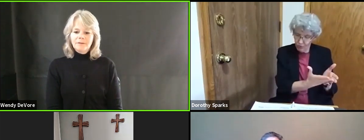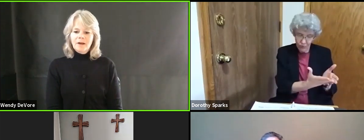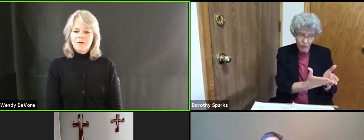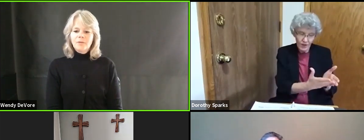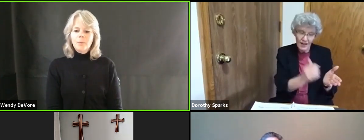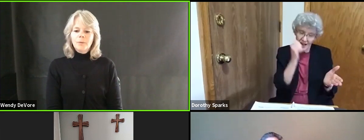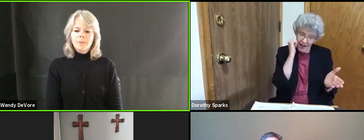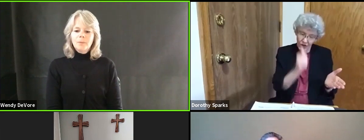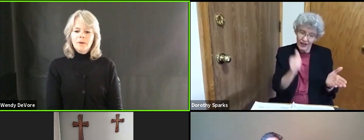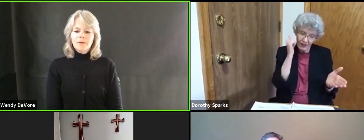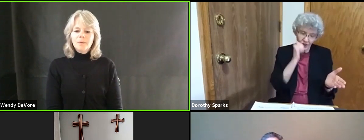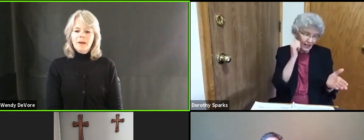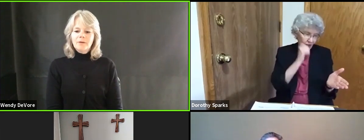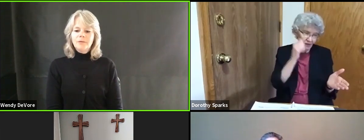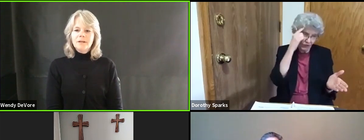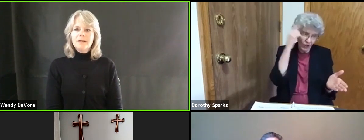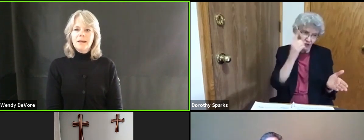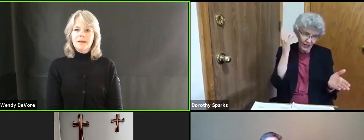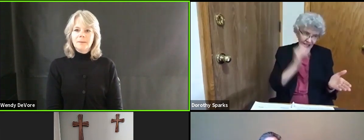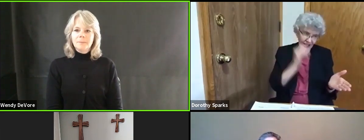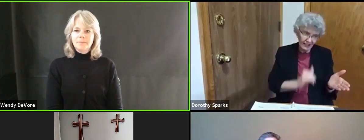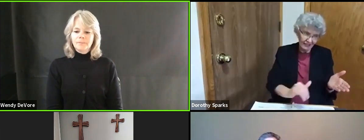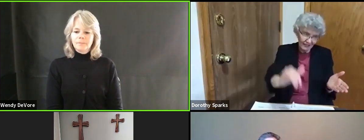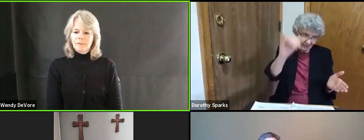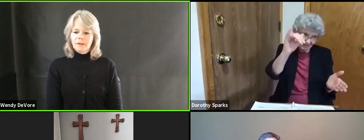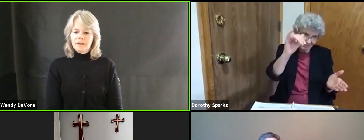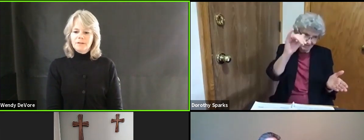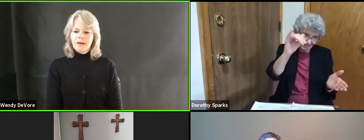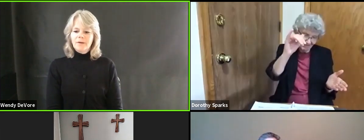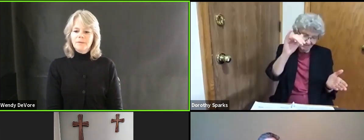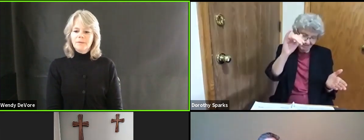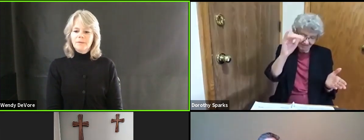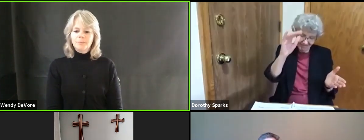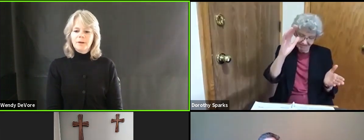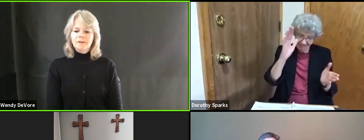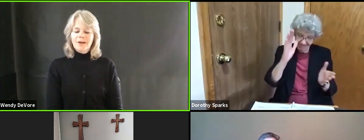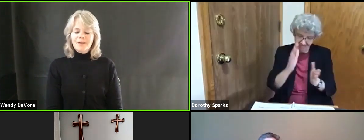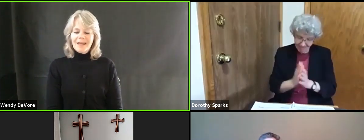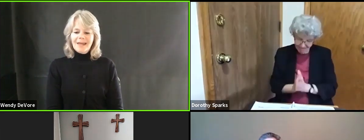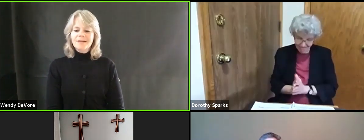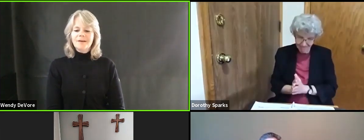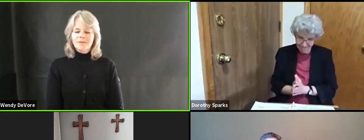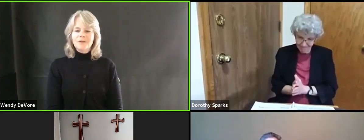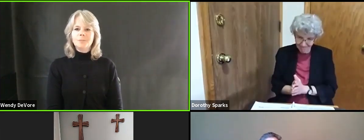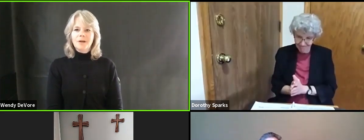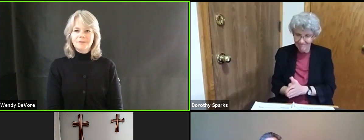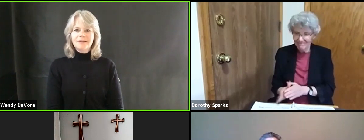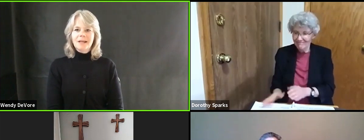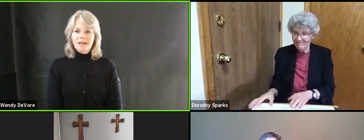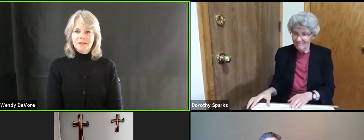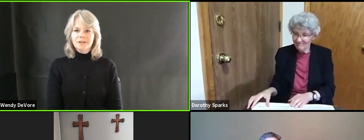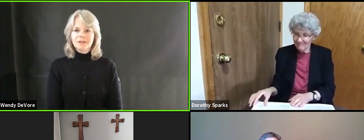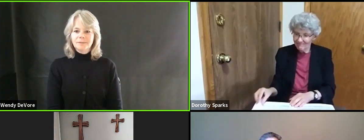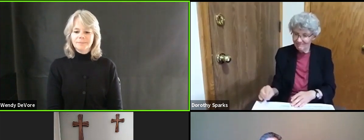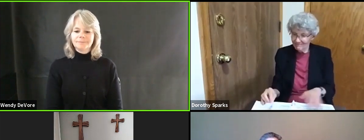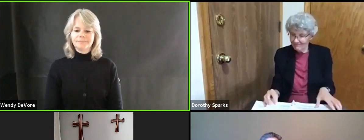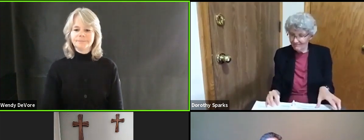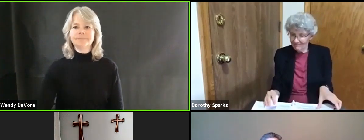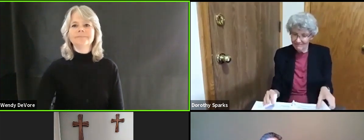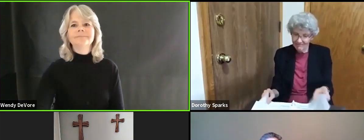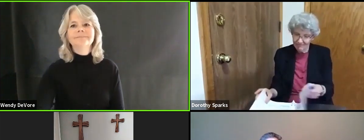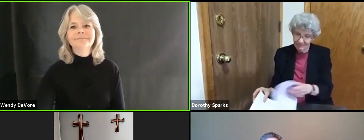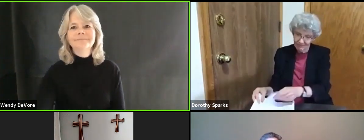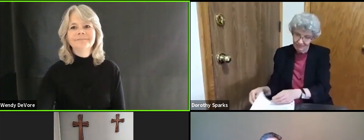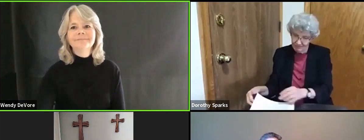I myself will be with you every day until till the end of this present age."